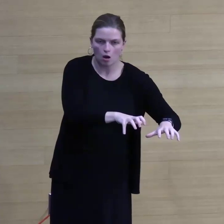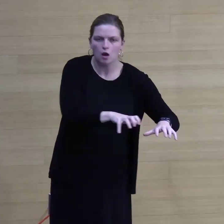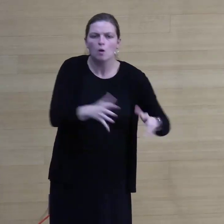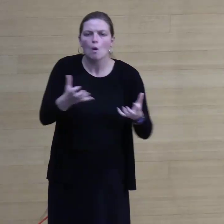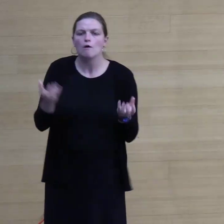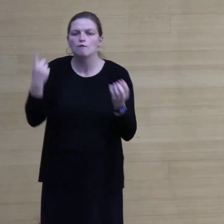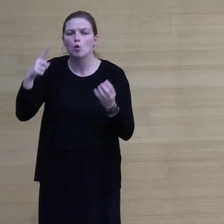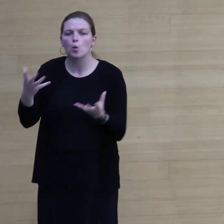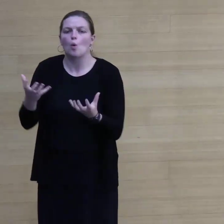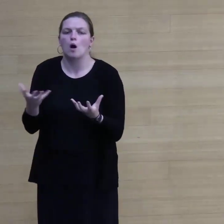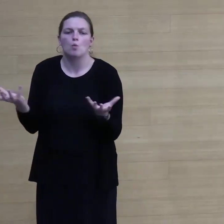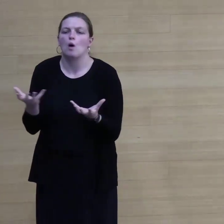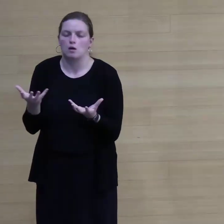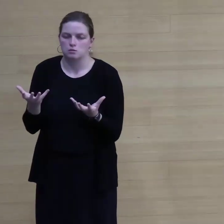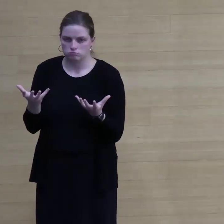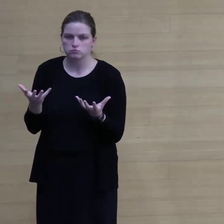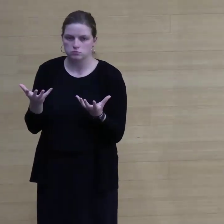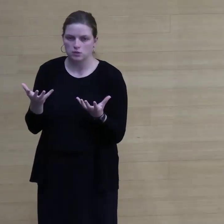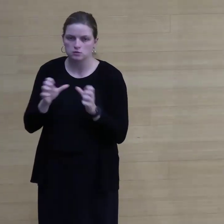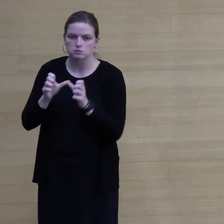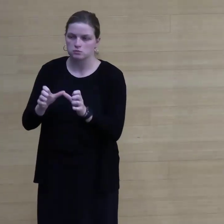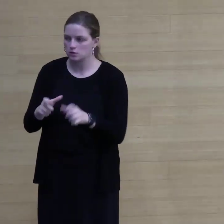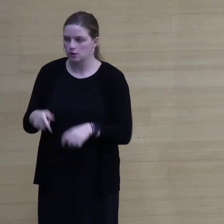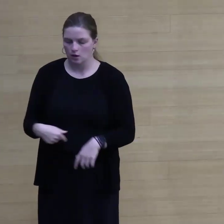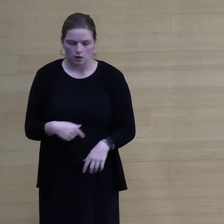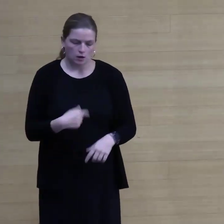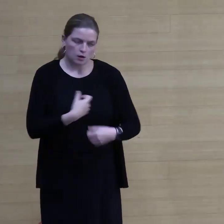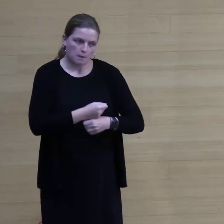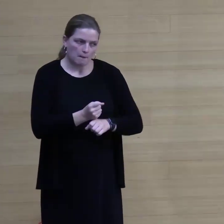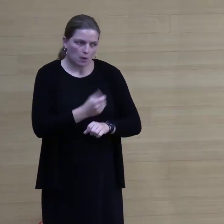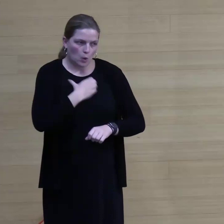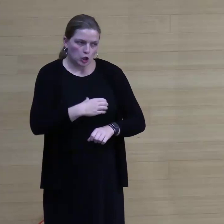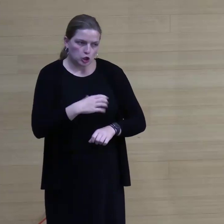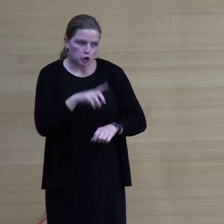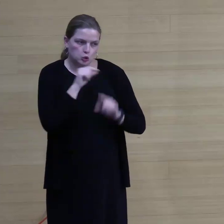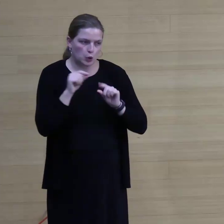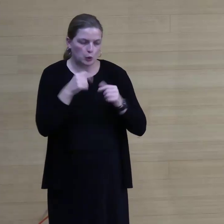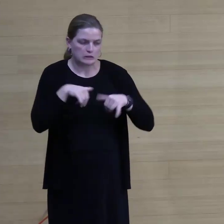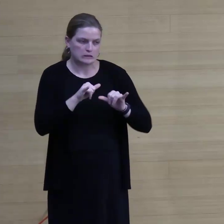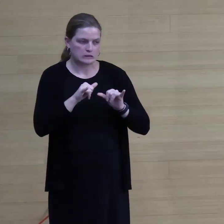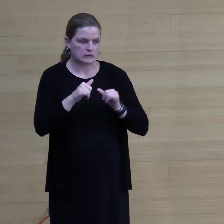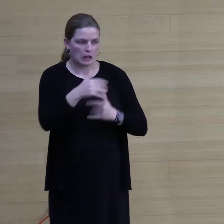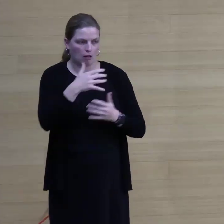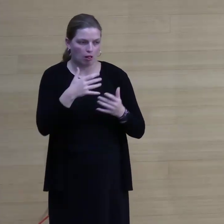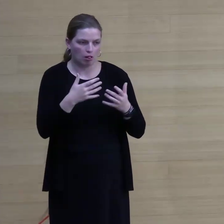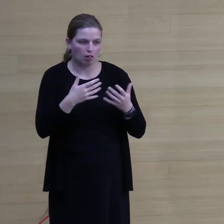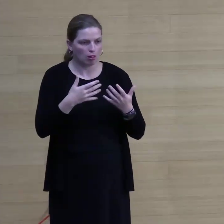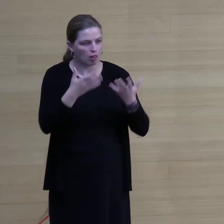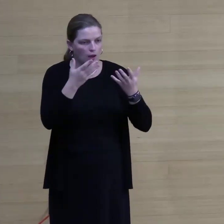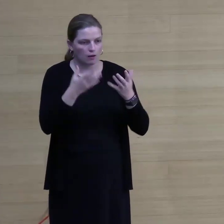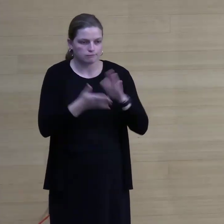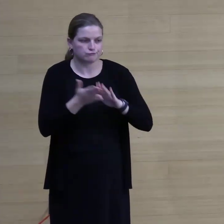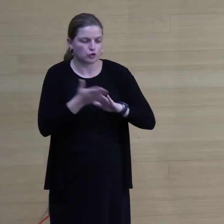start parenting for what we do want them to have. You make me wish Twitter was still around, because I would tweet like 90% of you have